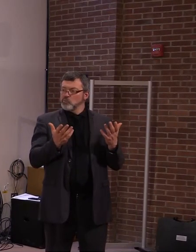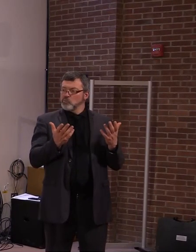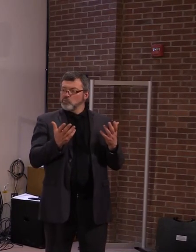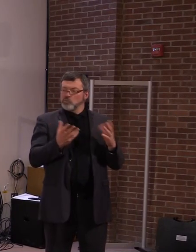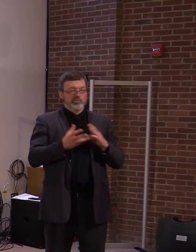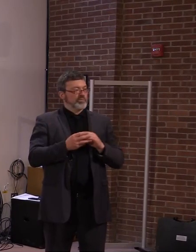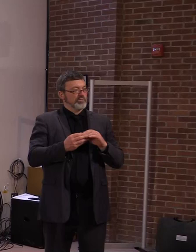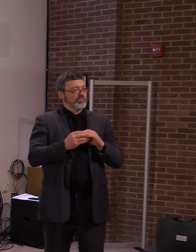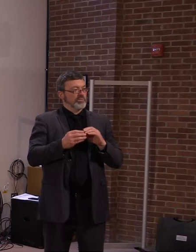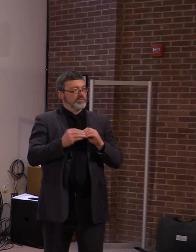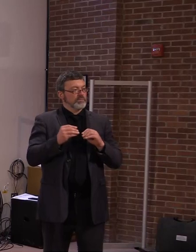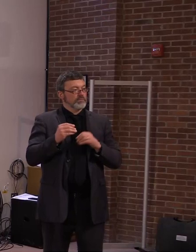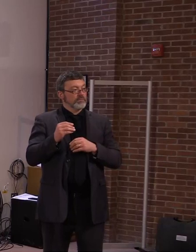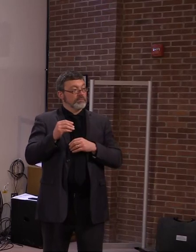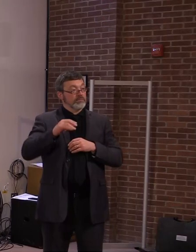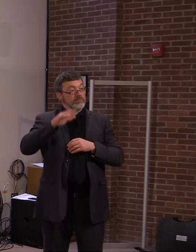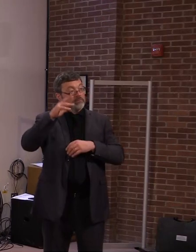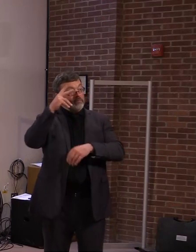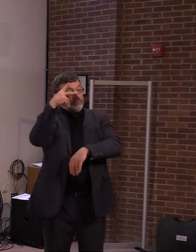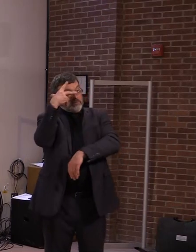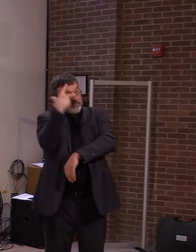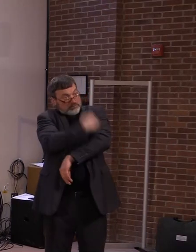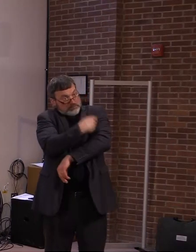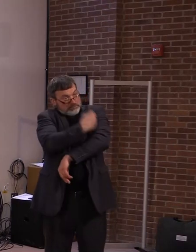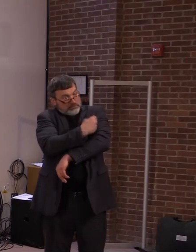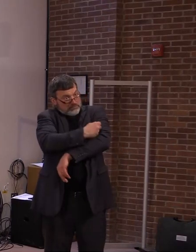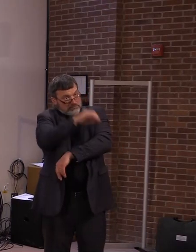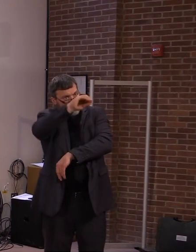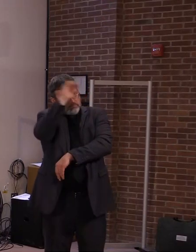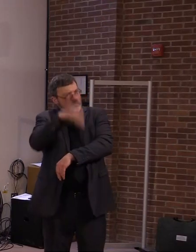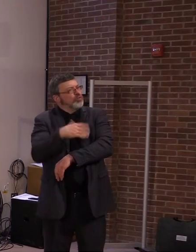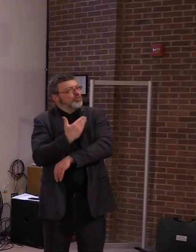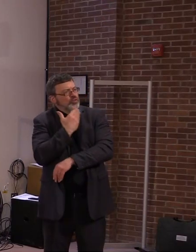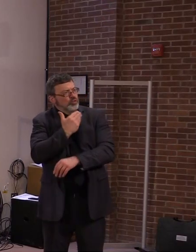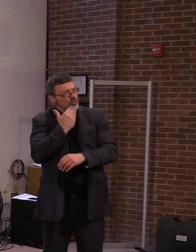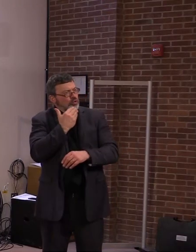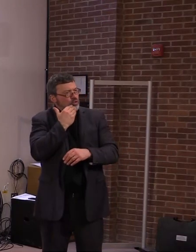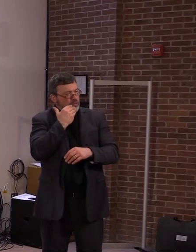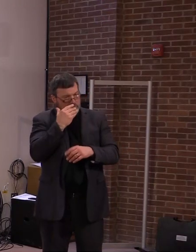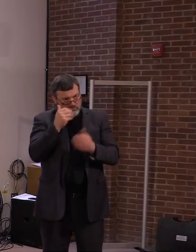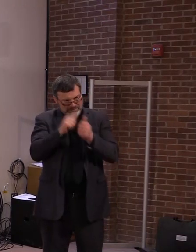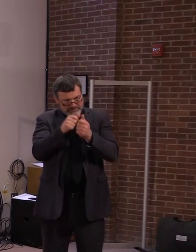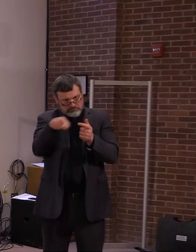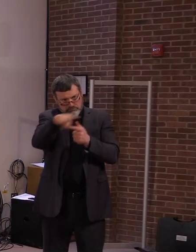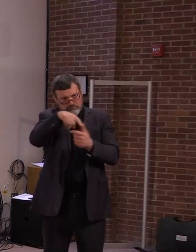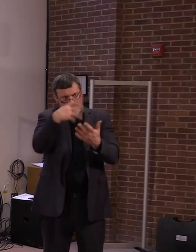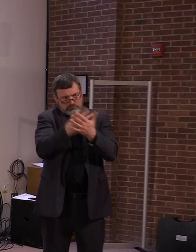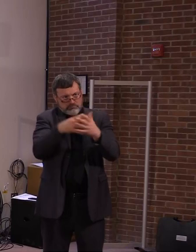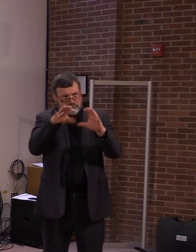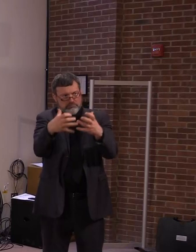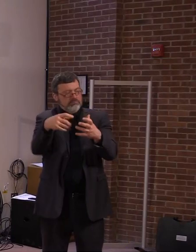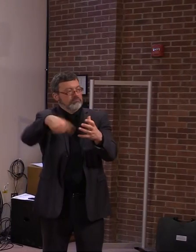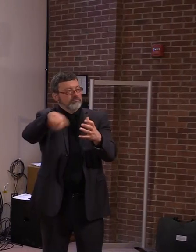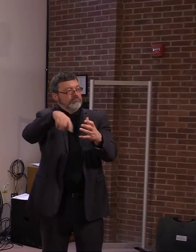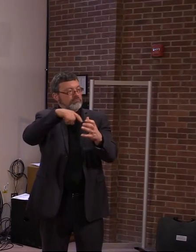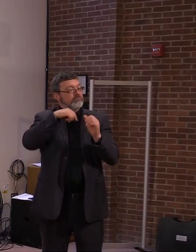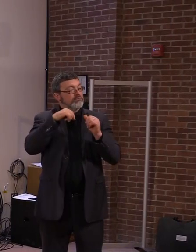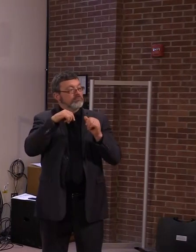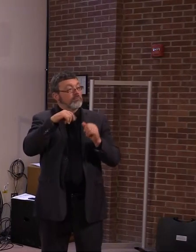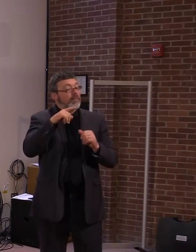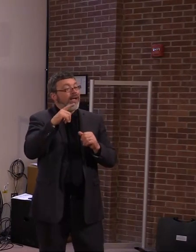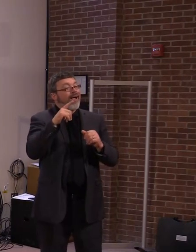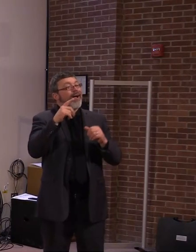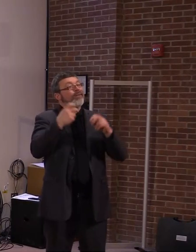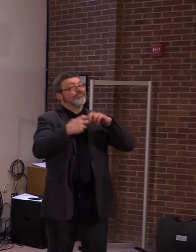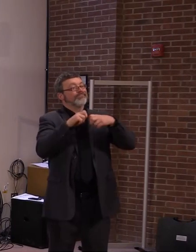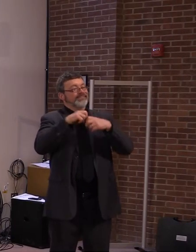vaccine rate among incarcerated there. We have less people vaccinated in our staff up there, and we need to do